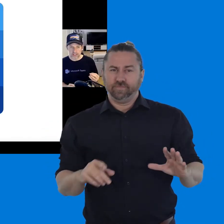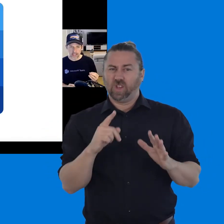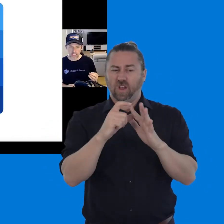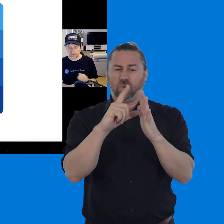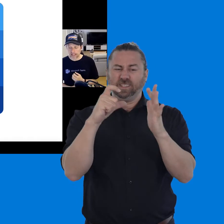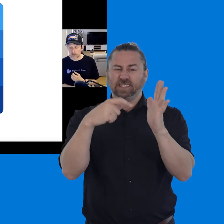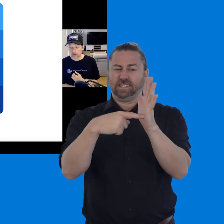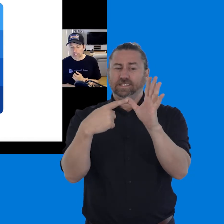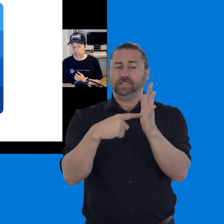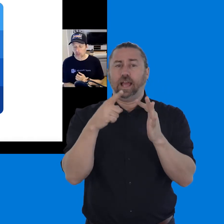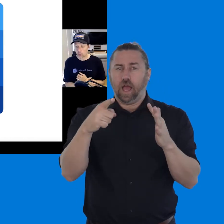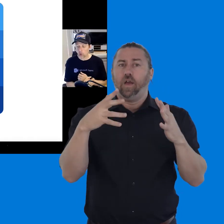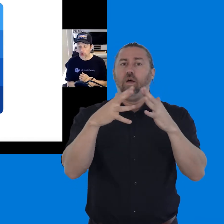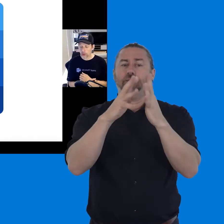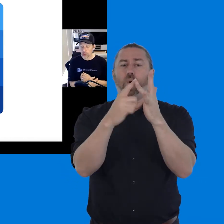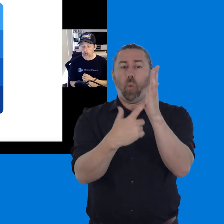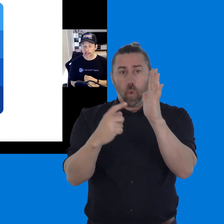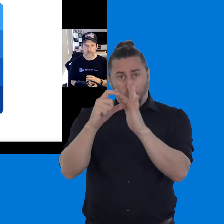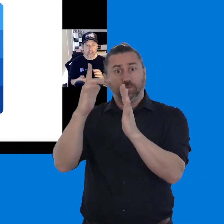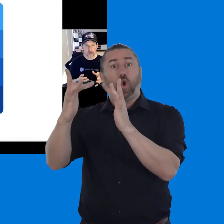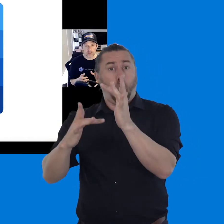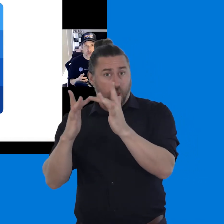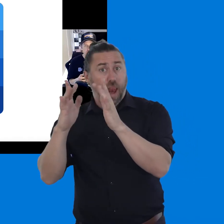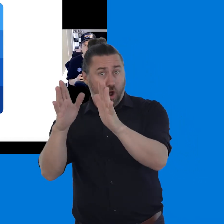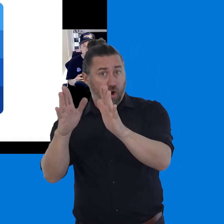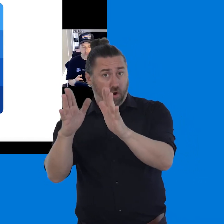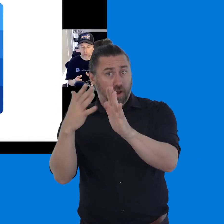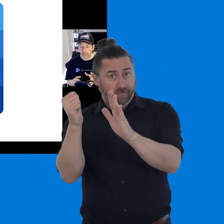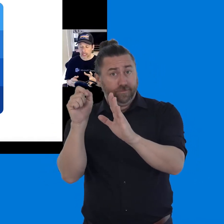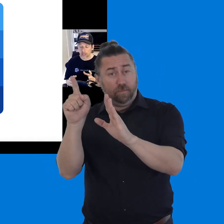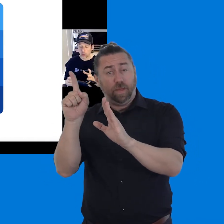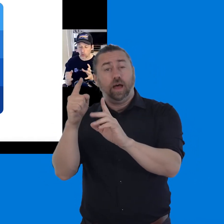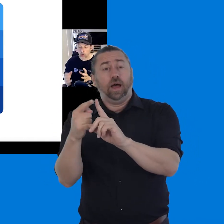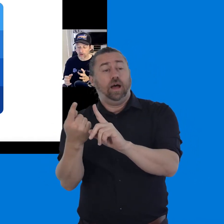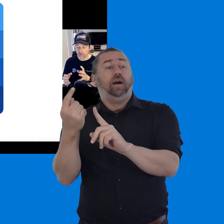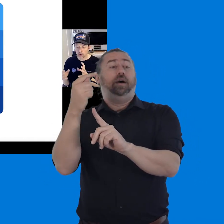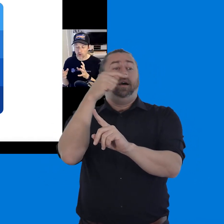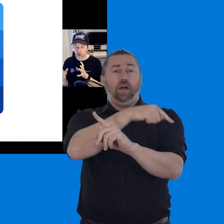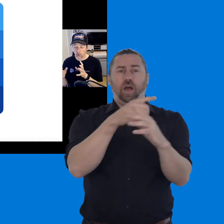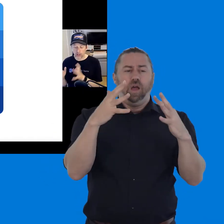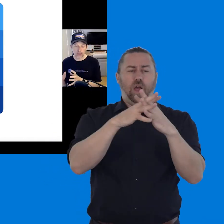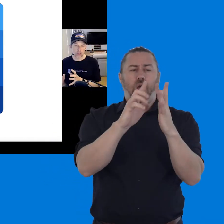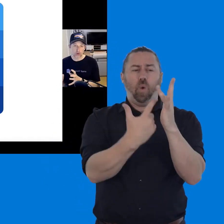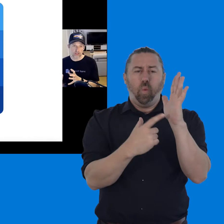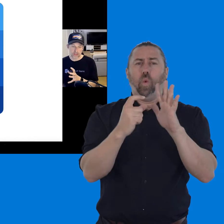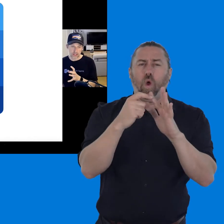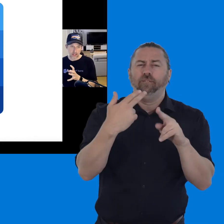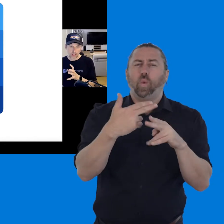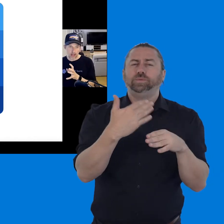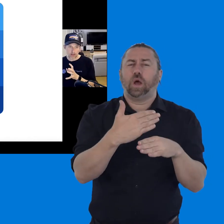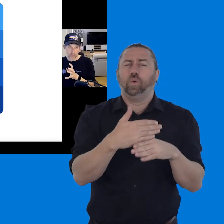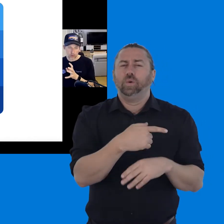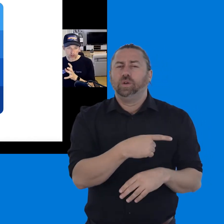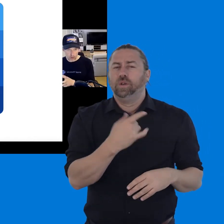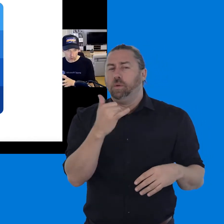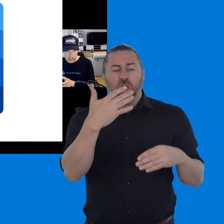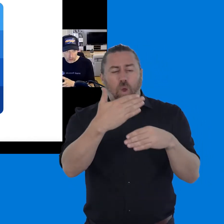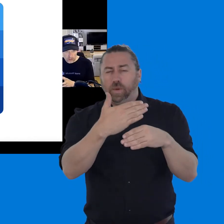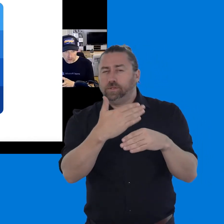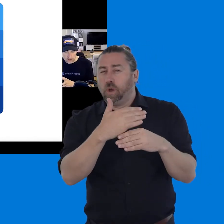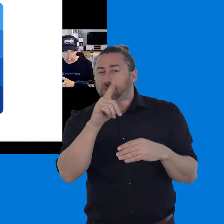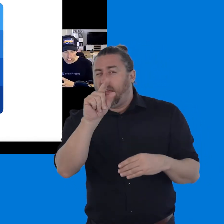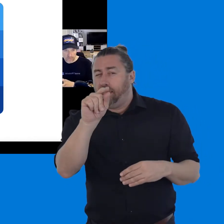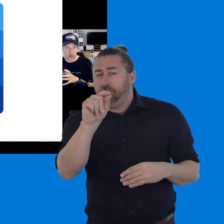So dictate is available in Word Online, but it's also available in Word for Windows, whether you're